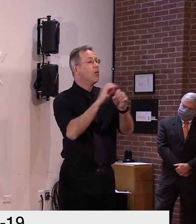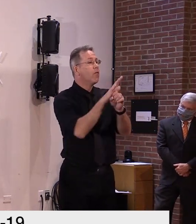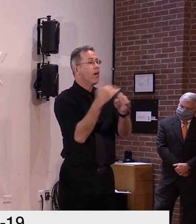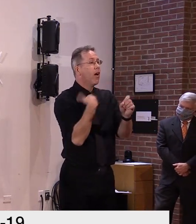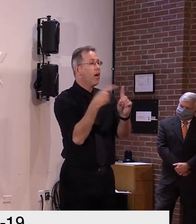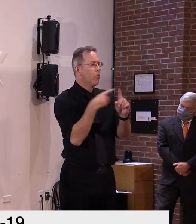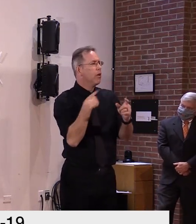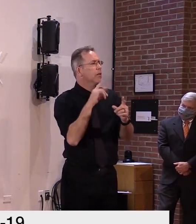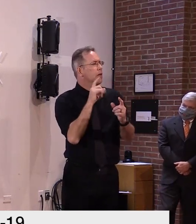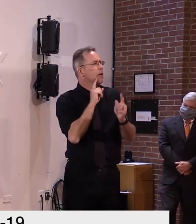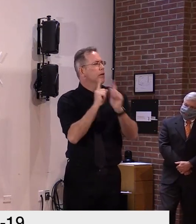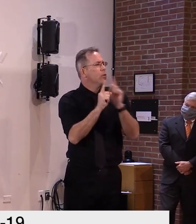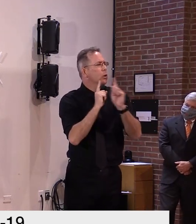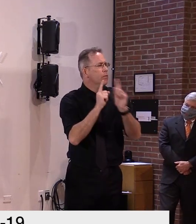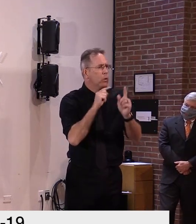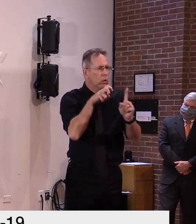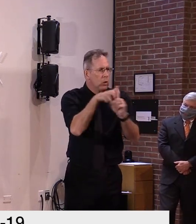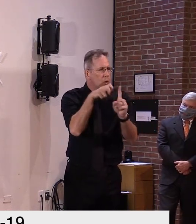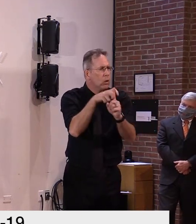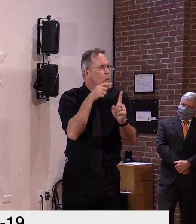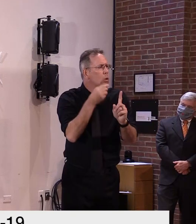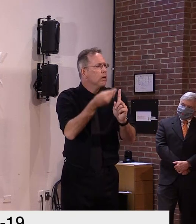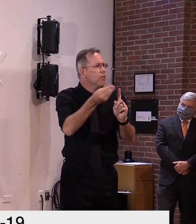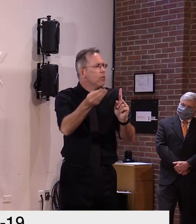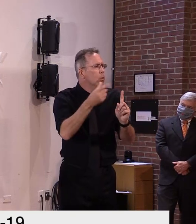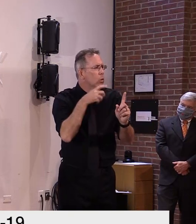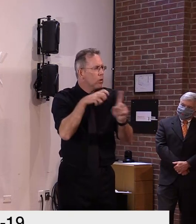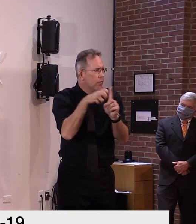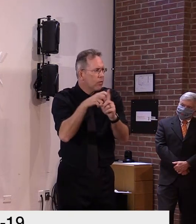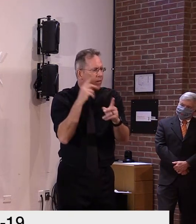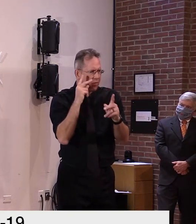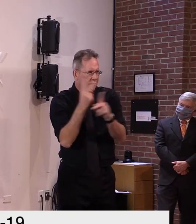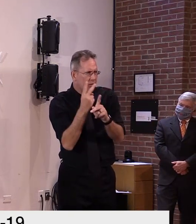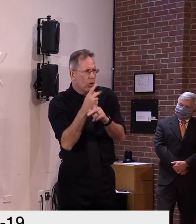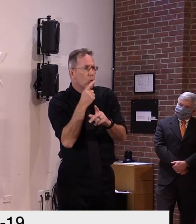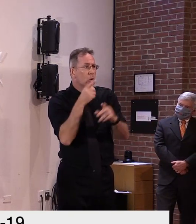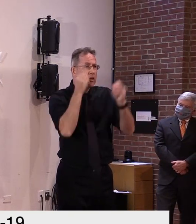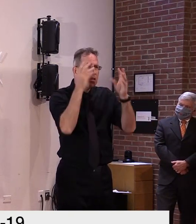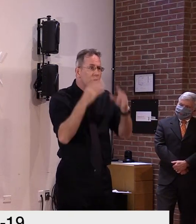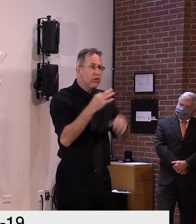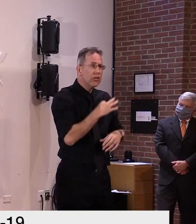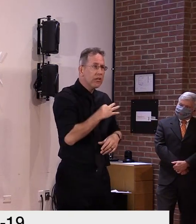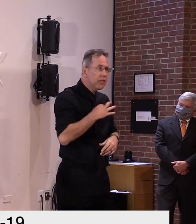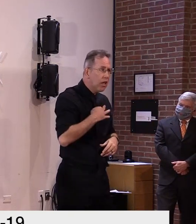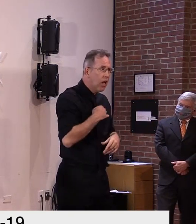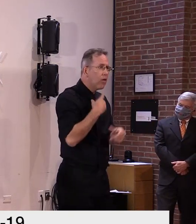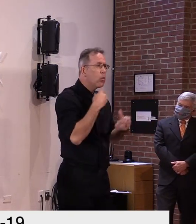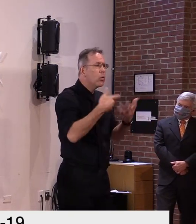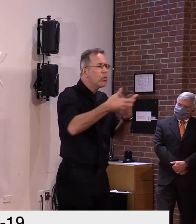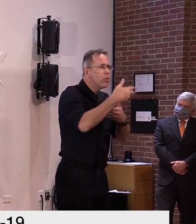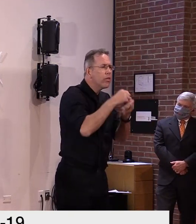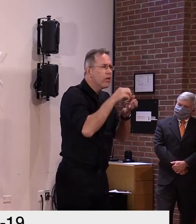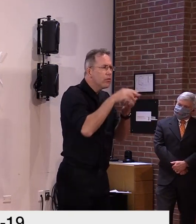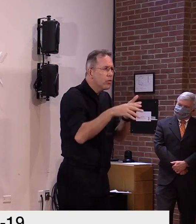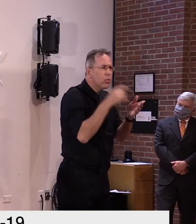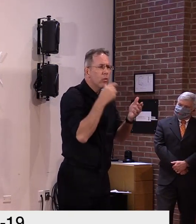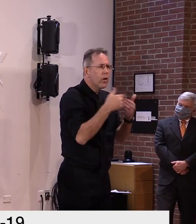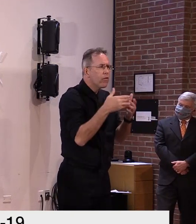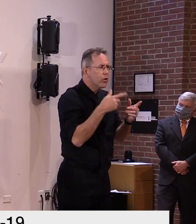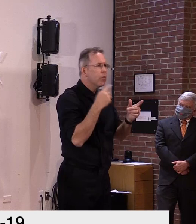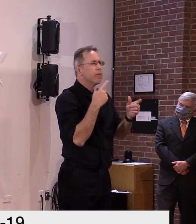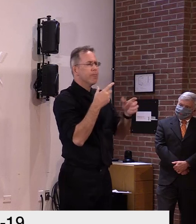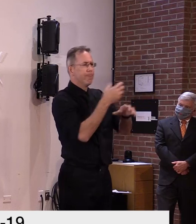of the faculty, staff, and students might need to quarantine. So the way we would know if there was